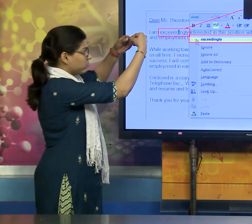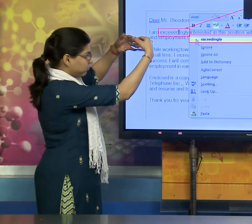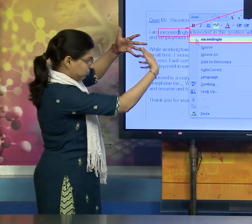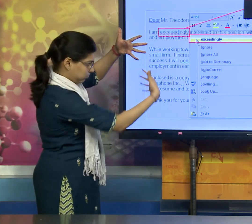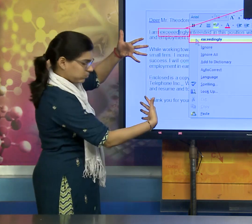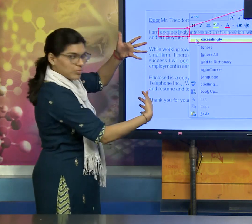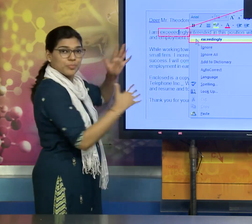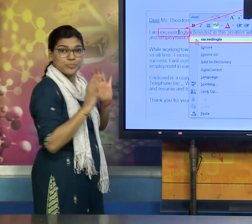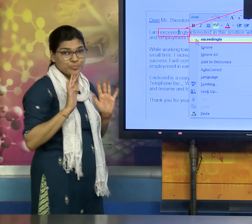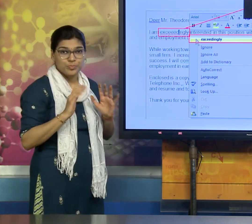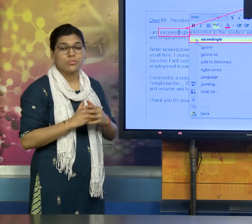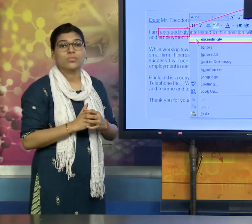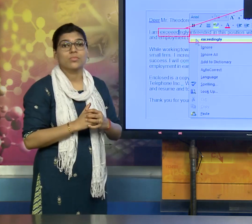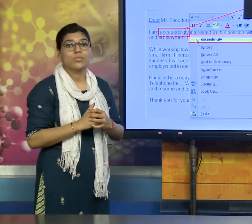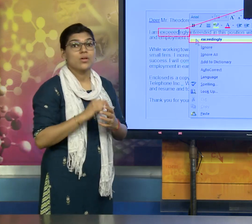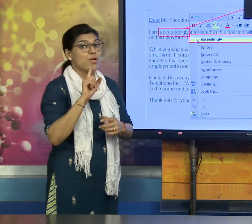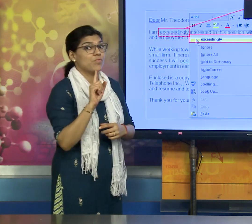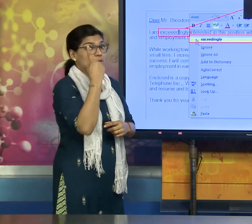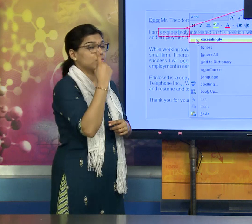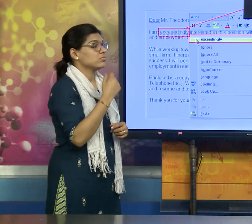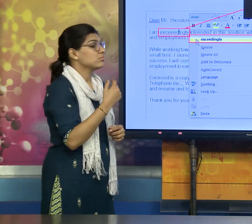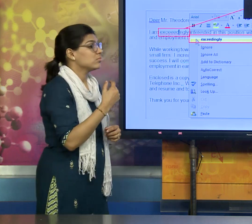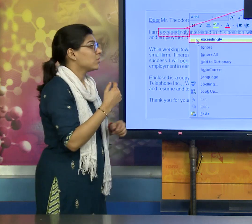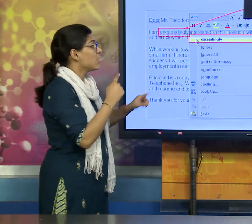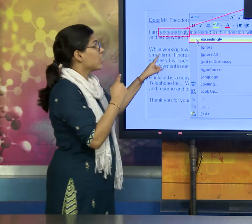In the mouse, on the right hand side,